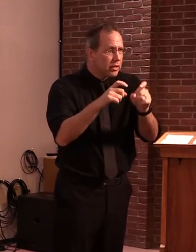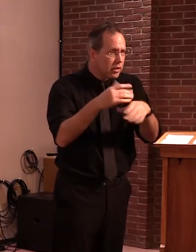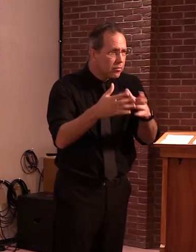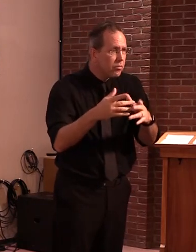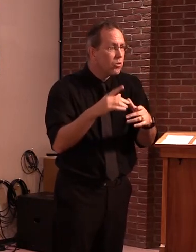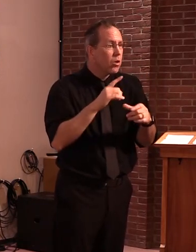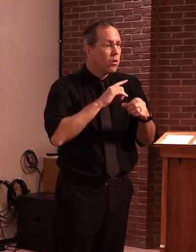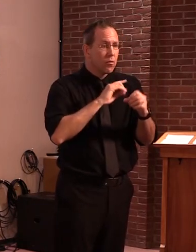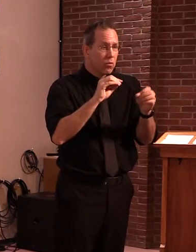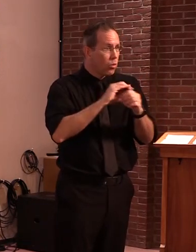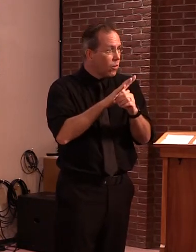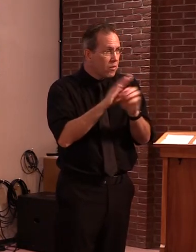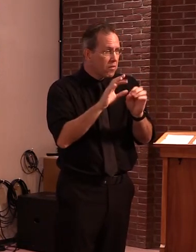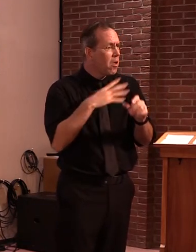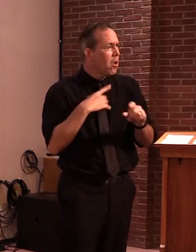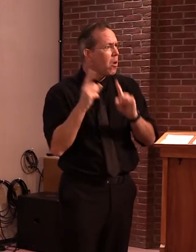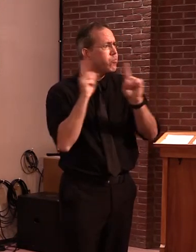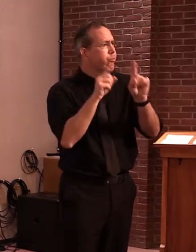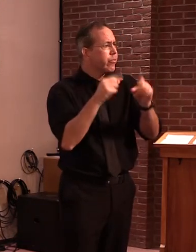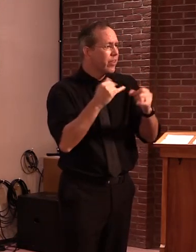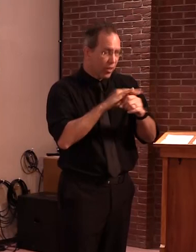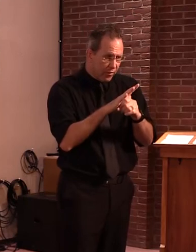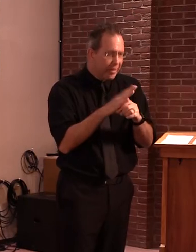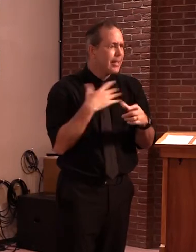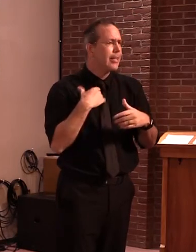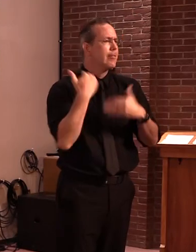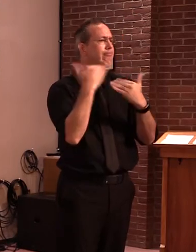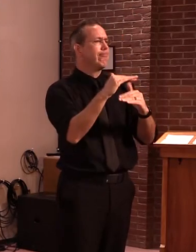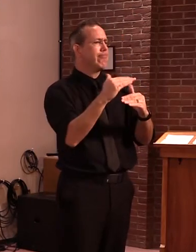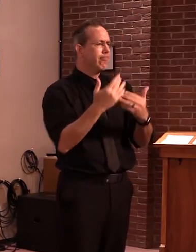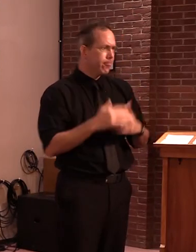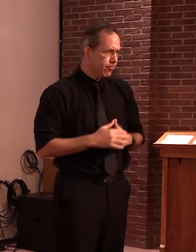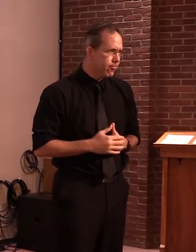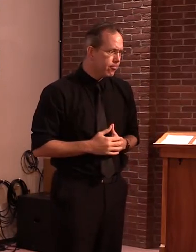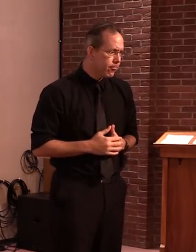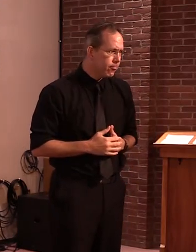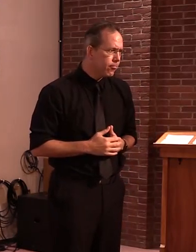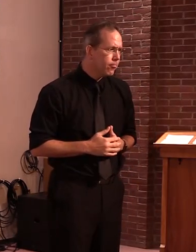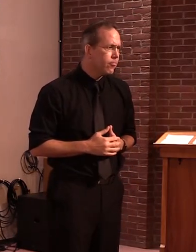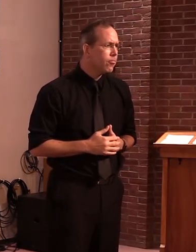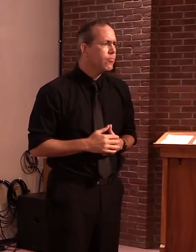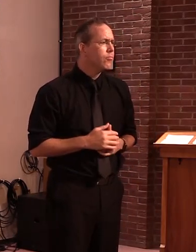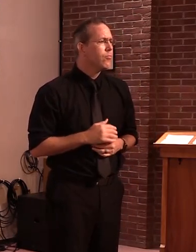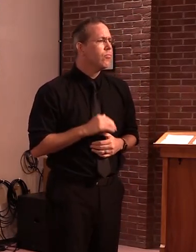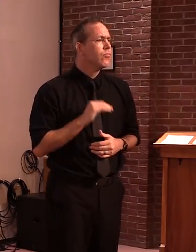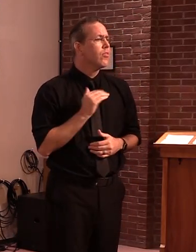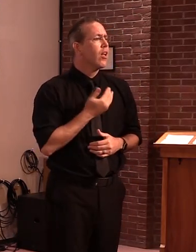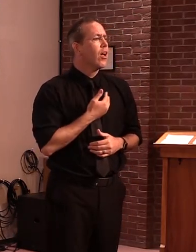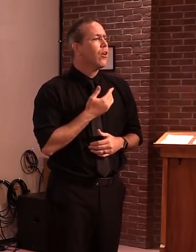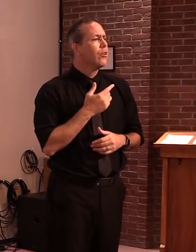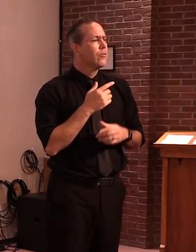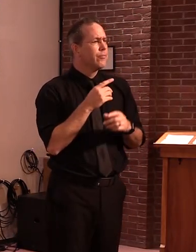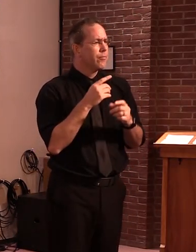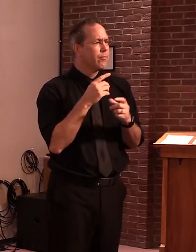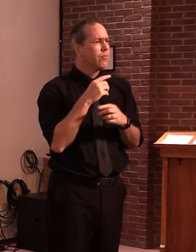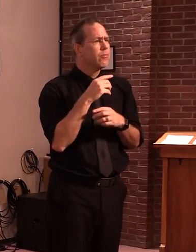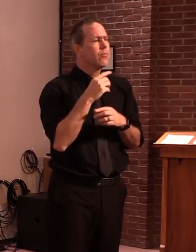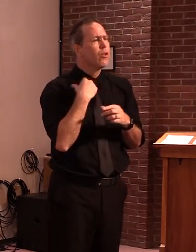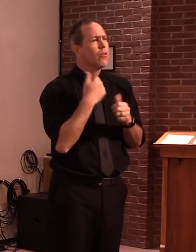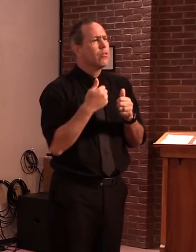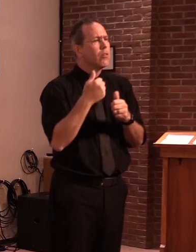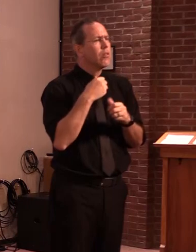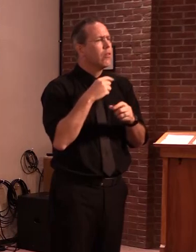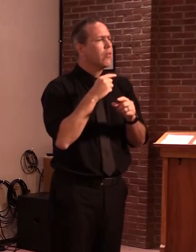normal times. At the same time, the Defender General's office keeps in close contact with